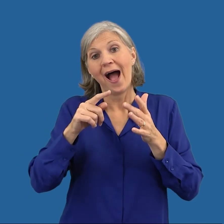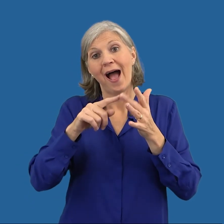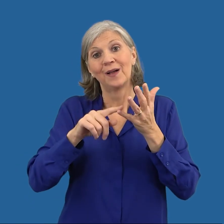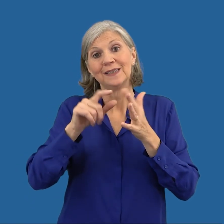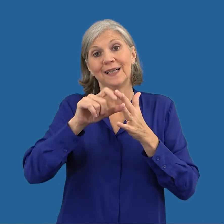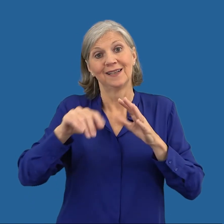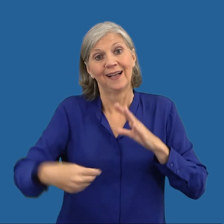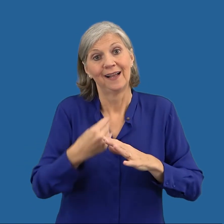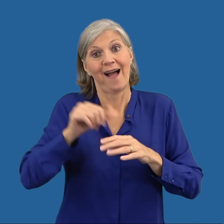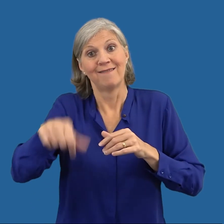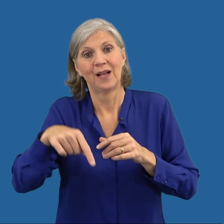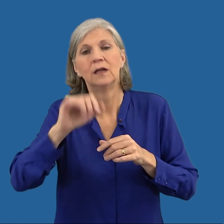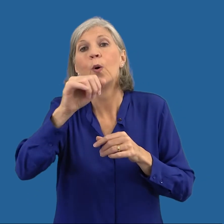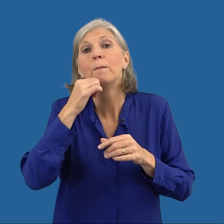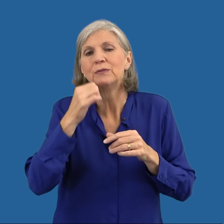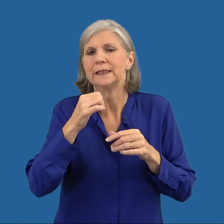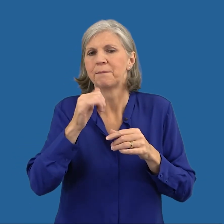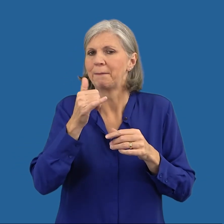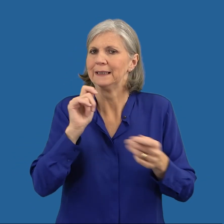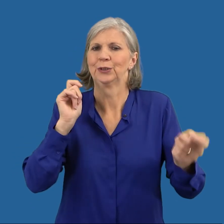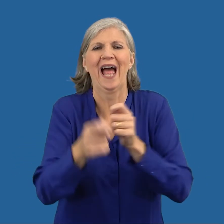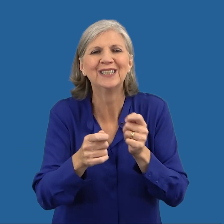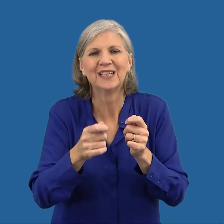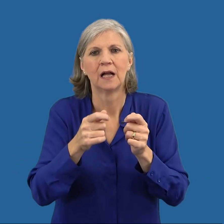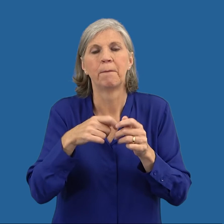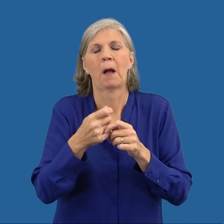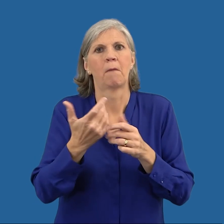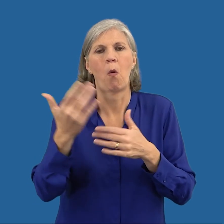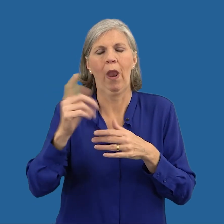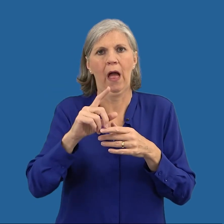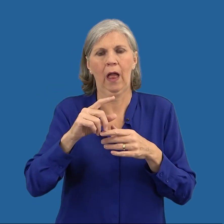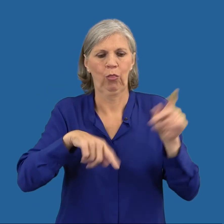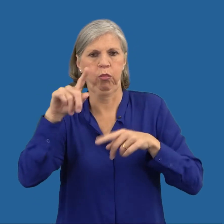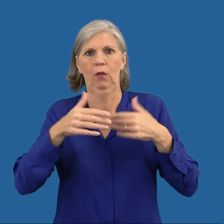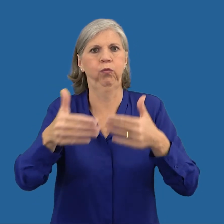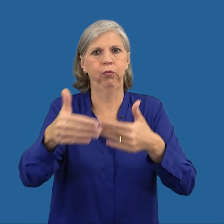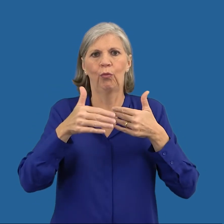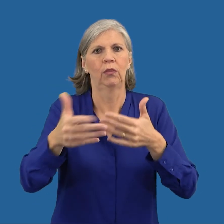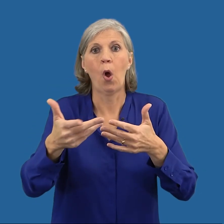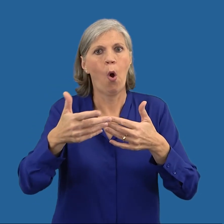After an IUD insertion, your period might change and become more irregular, or last longer than